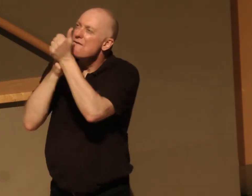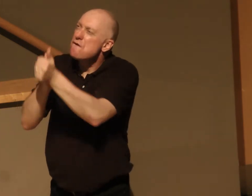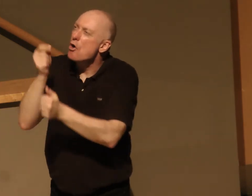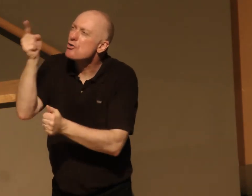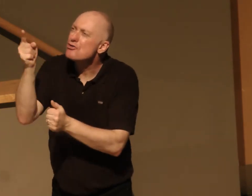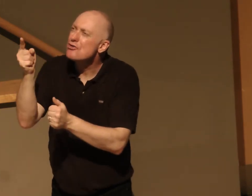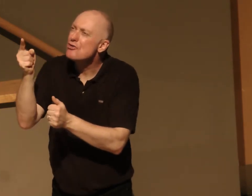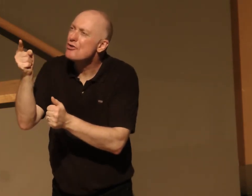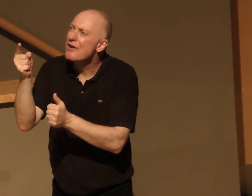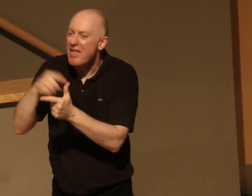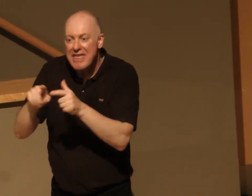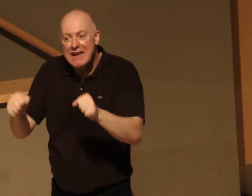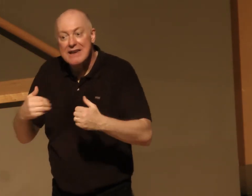I can have hope for the next life